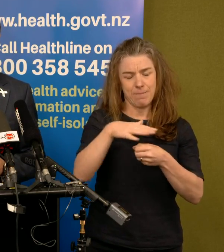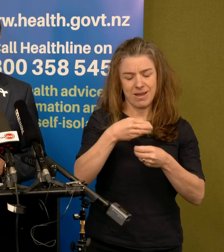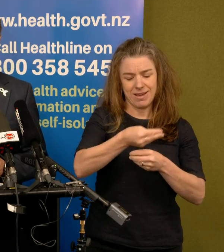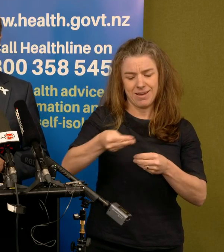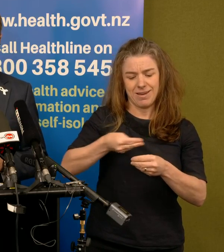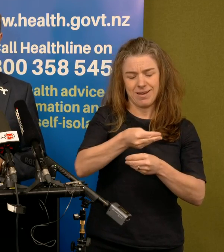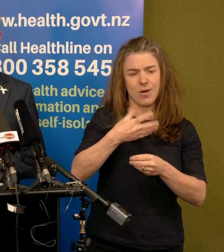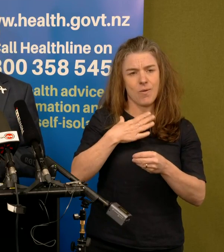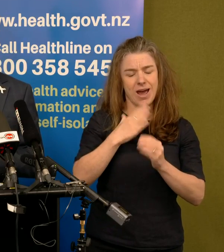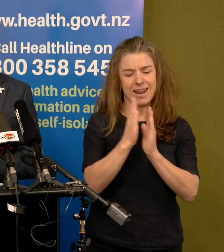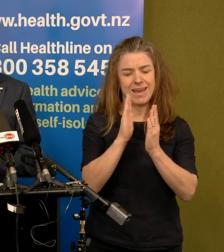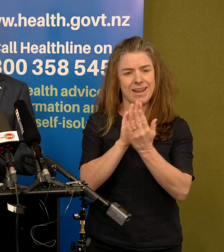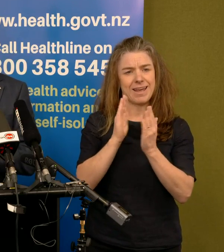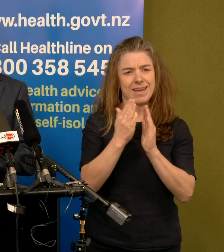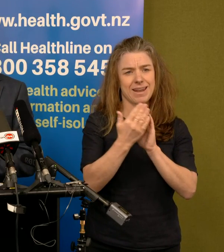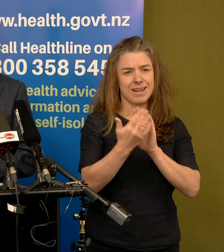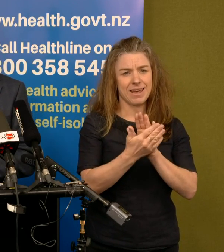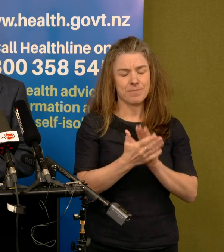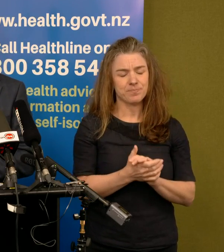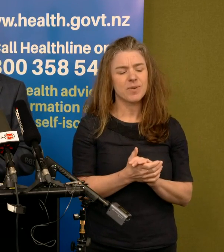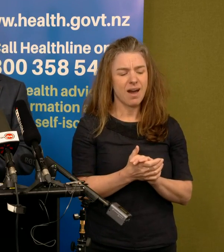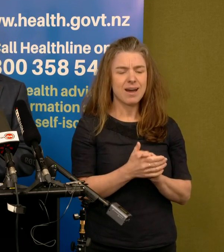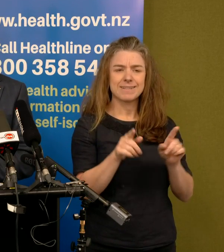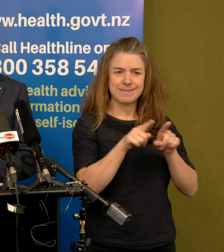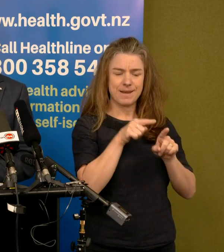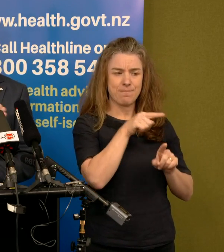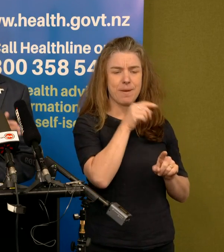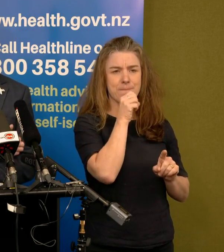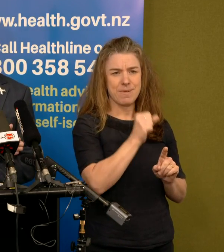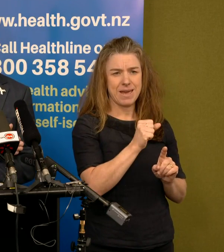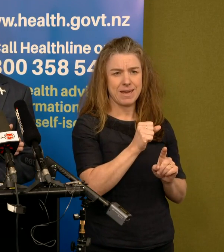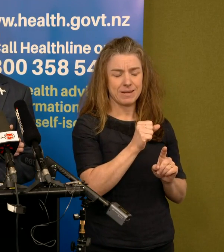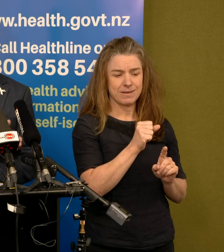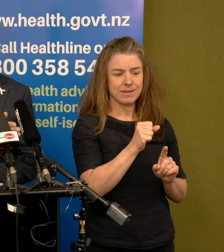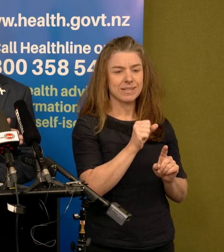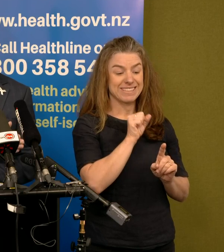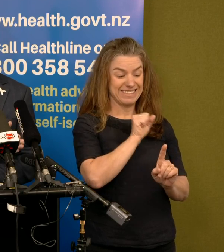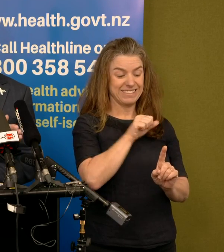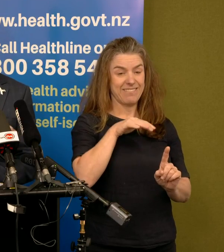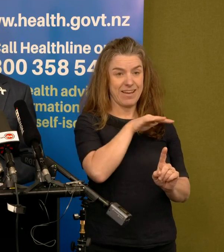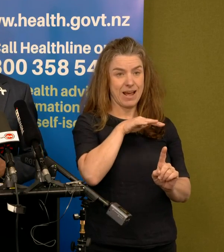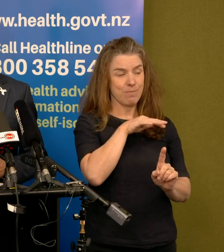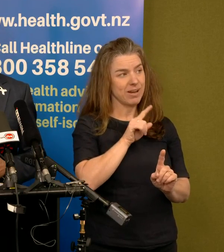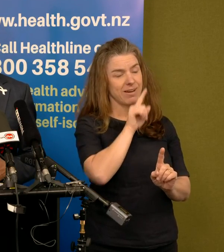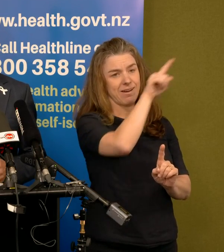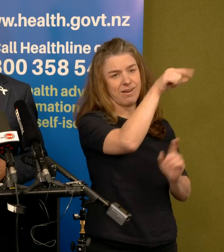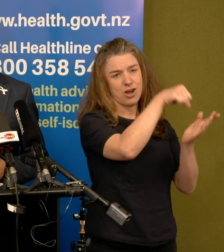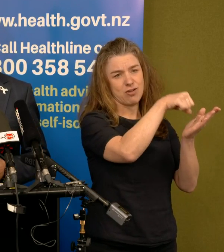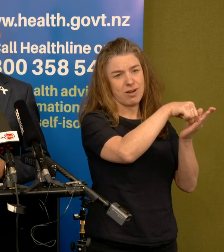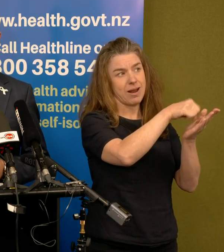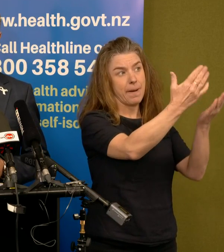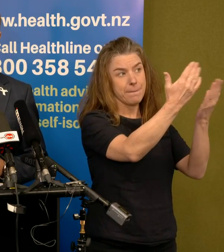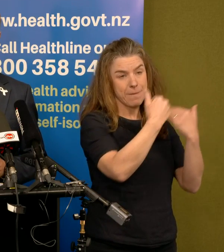situation. So there is what appears to be a very clear link between travel to Iran recently by family